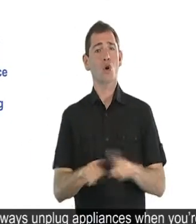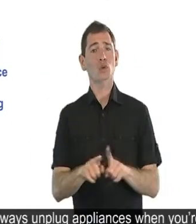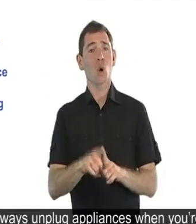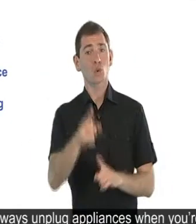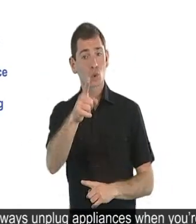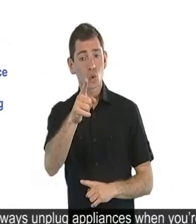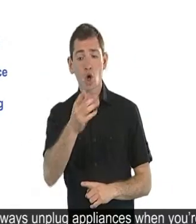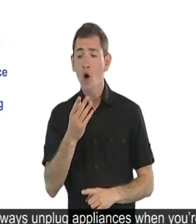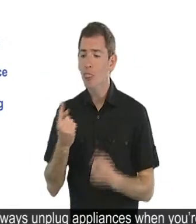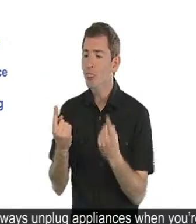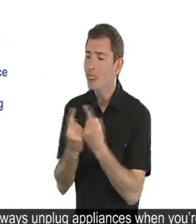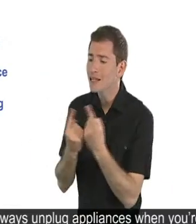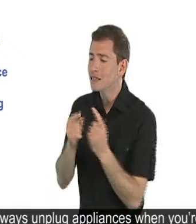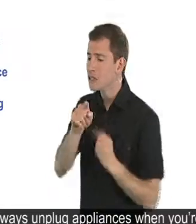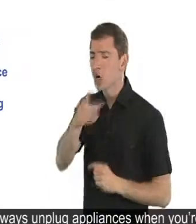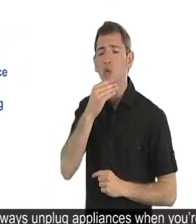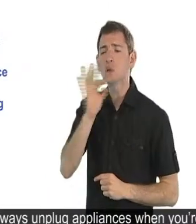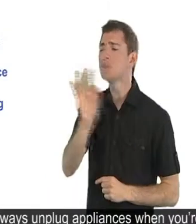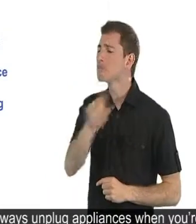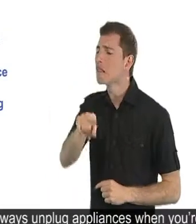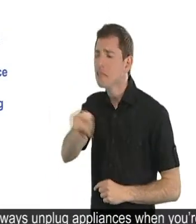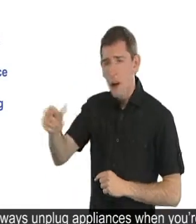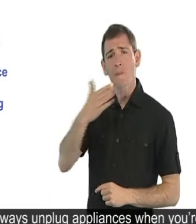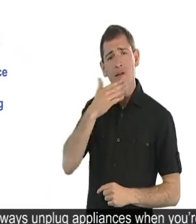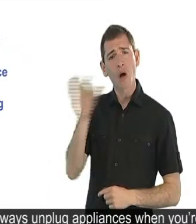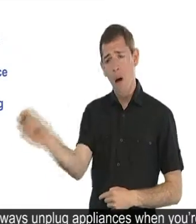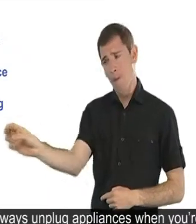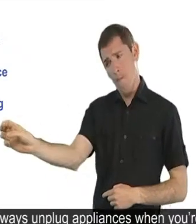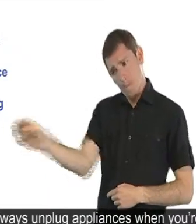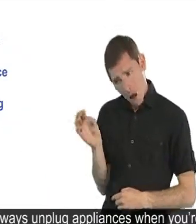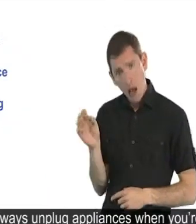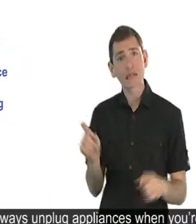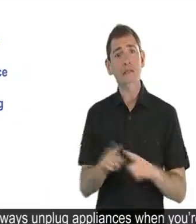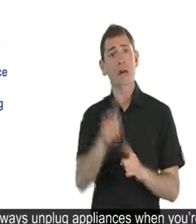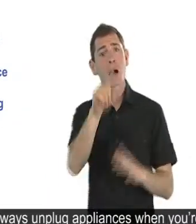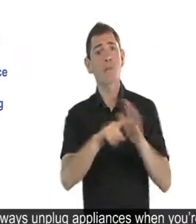And always unplug appliances when you're not using them or when you go to bed.